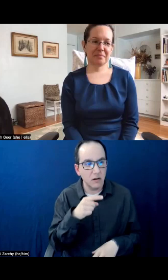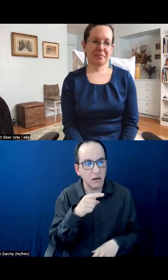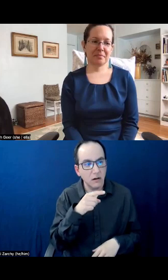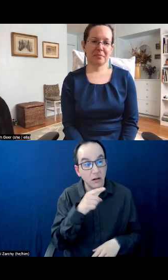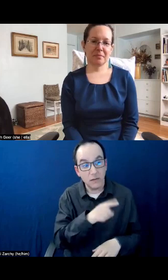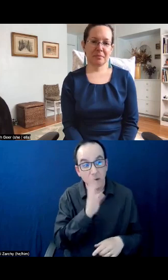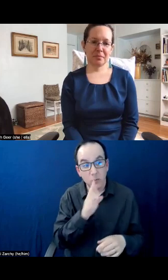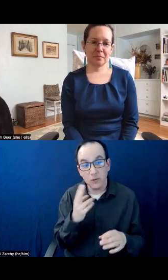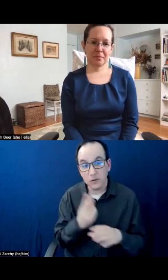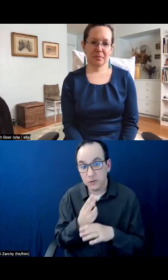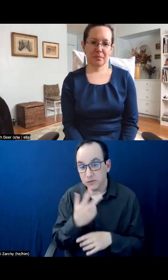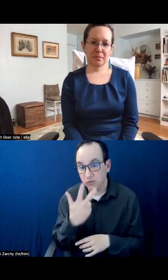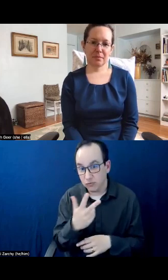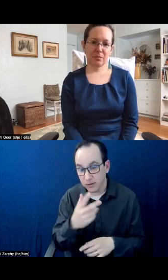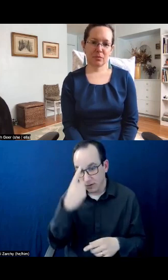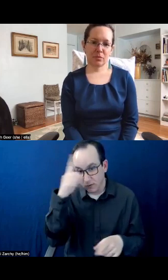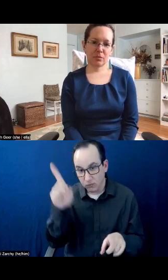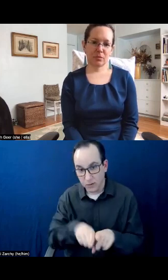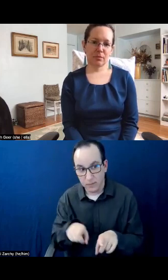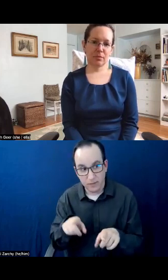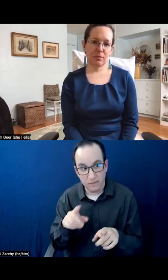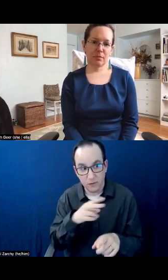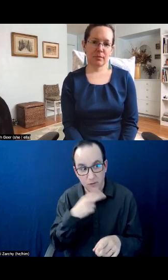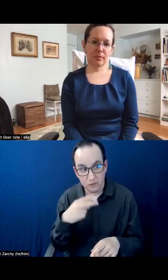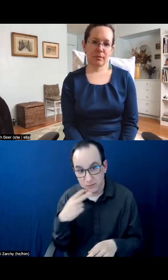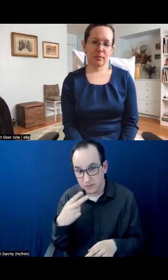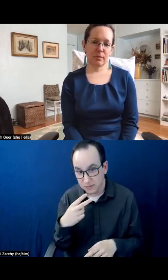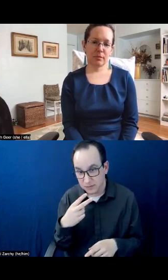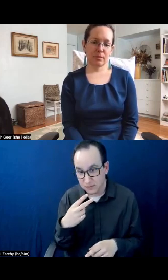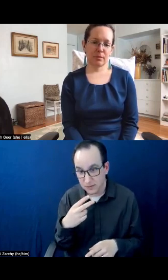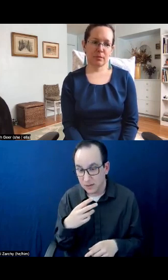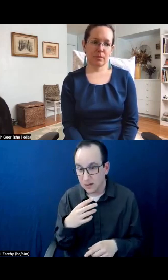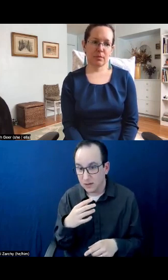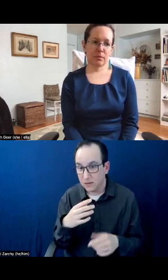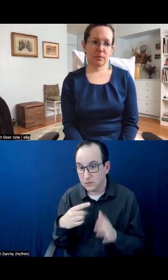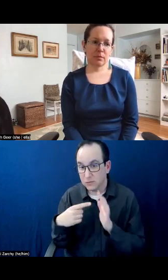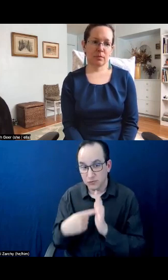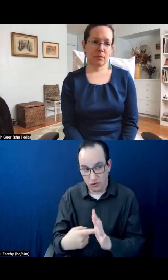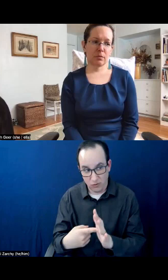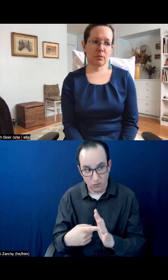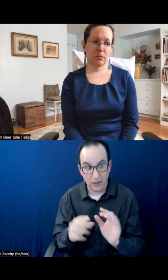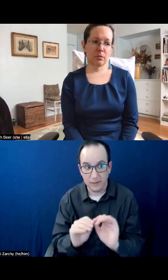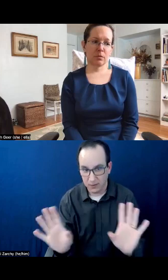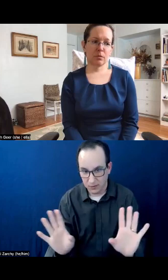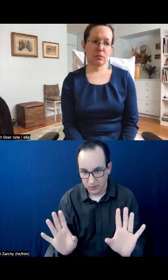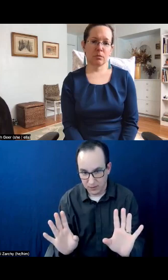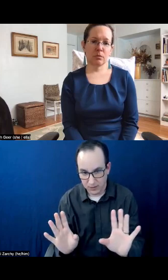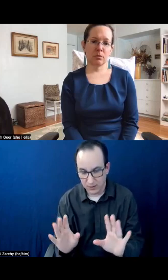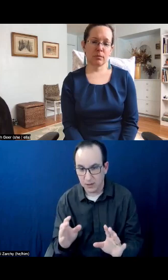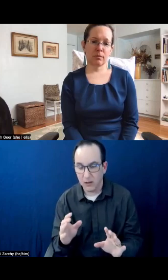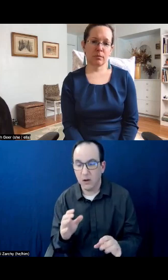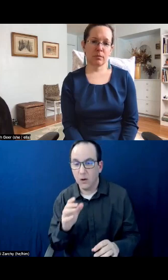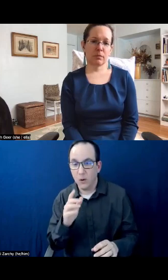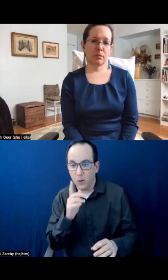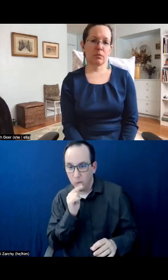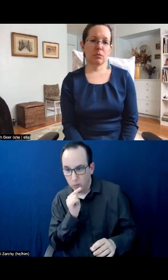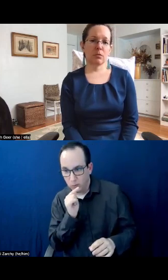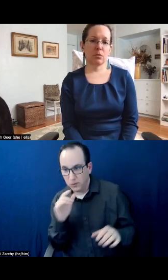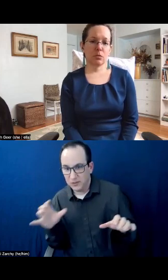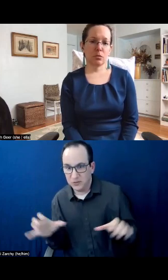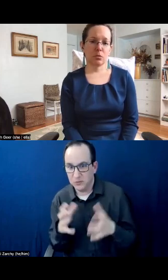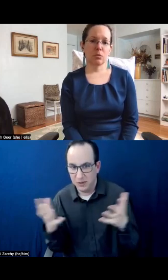with occasional questions from you. Maybe they'll use 3 agreement verbs